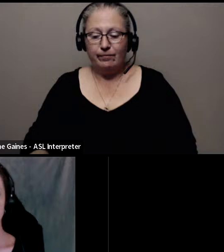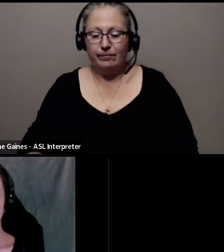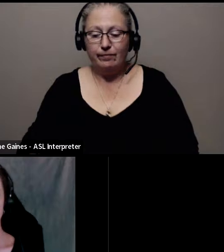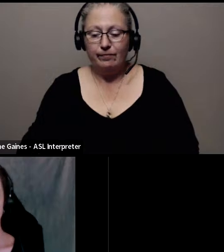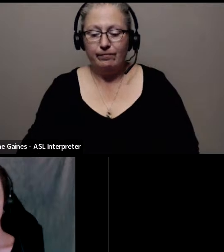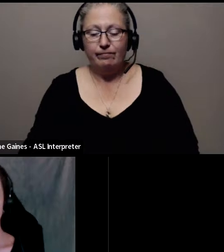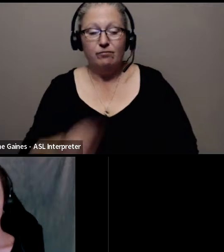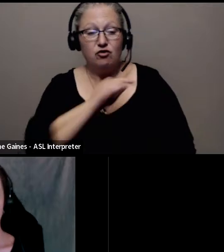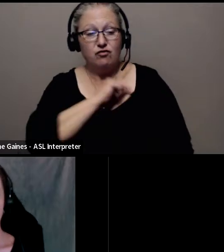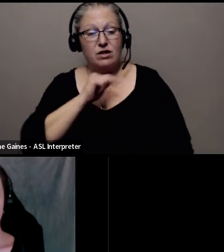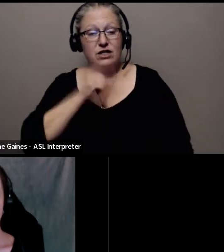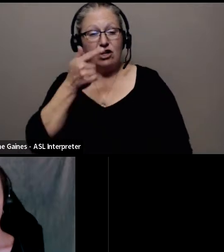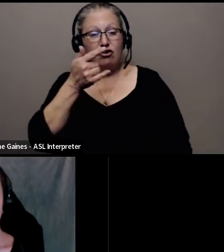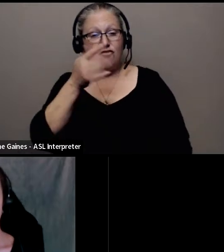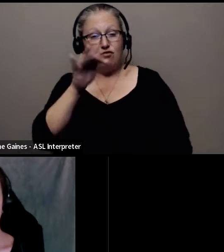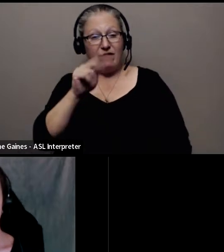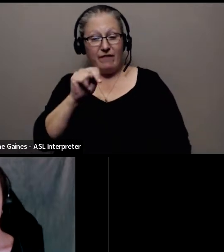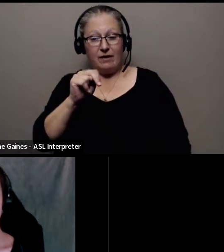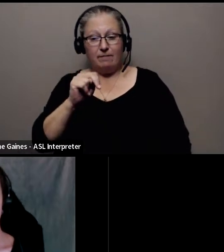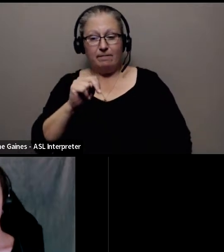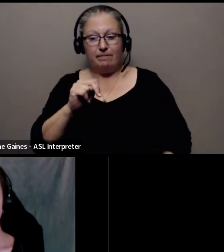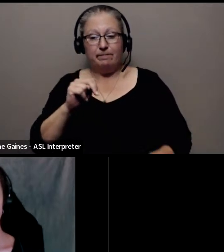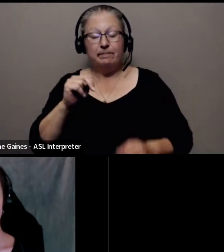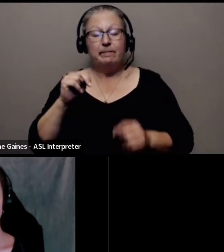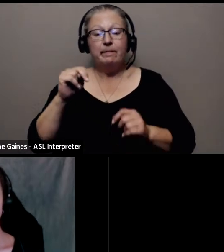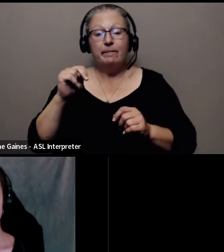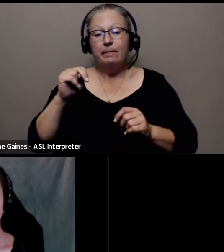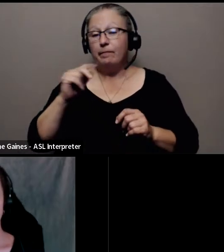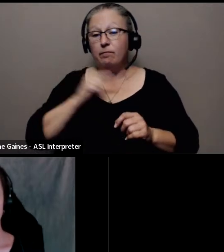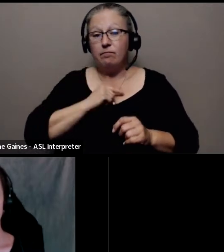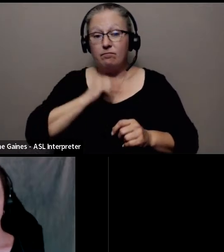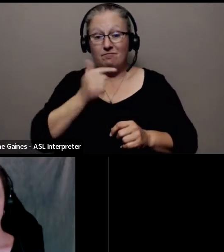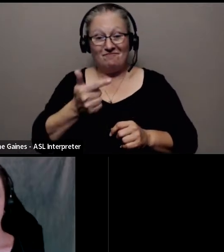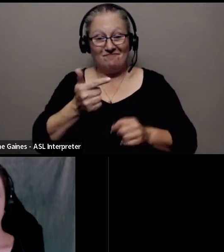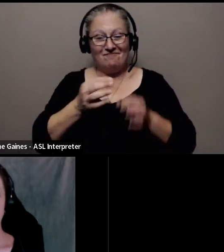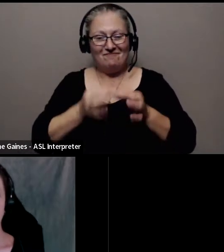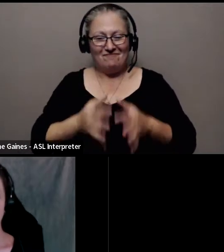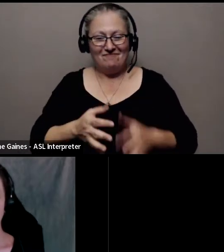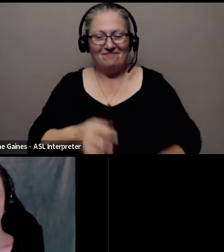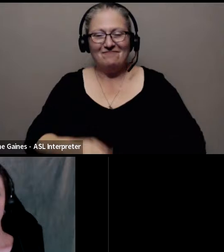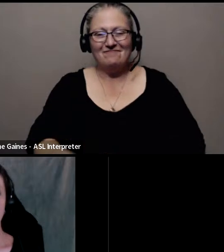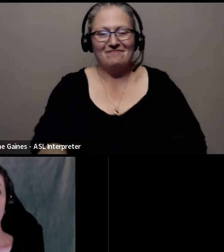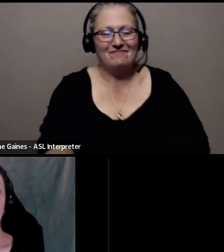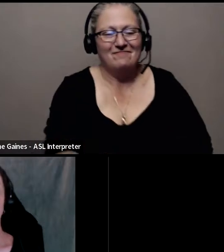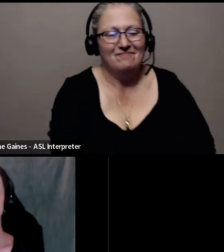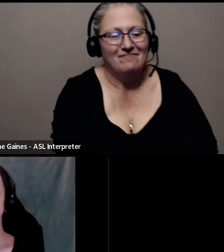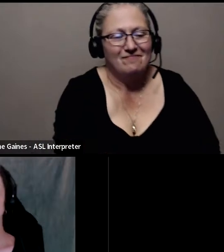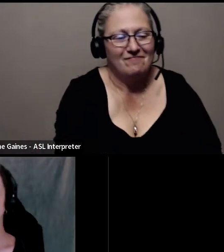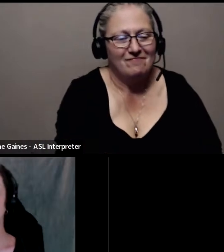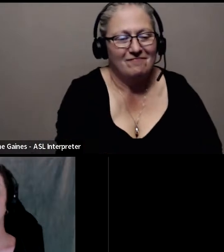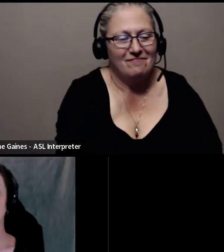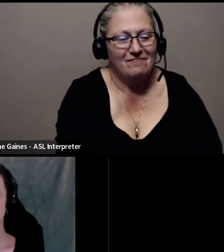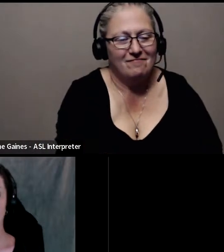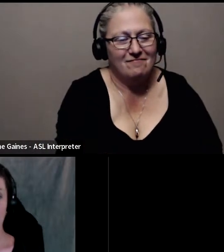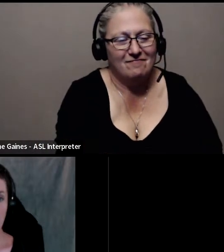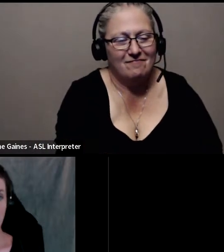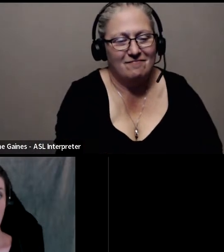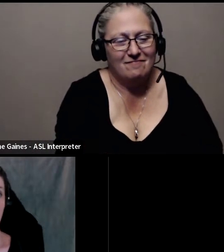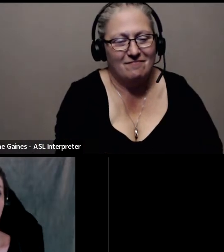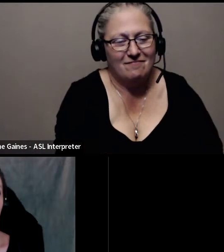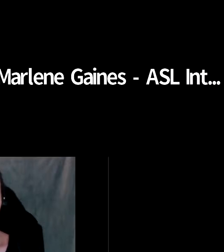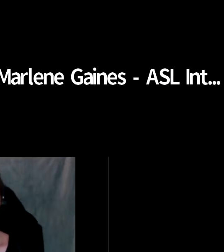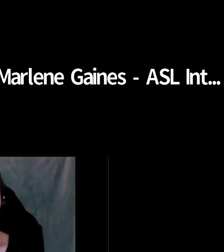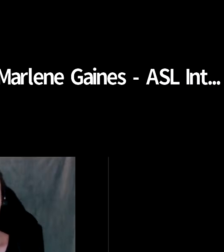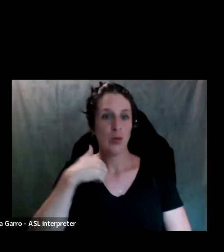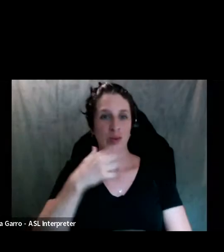Trustee Griffin? You know, Ms. Chalkley, I hope we get the front page of the Daily Journal.